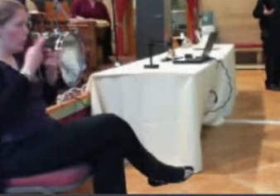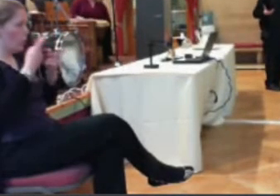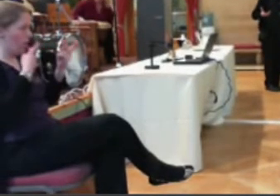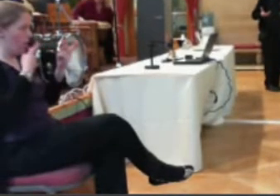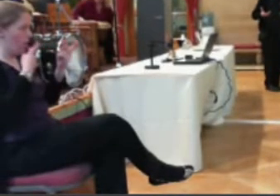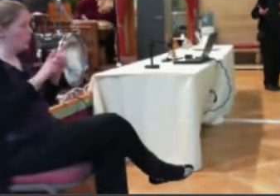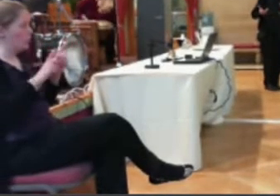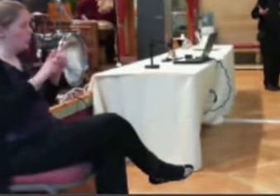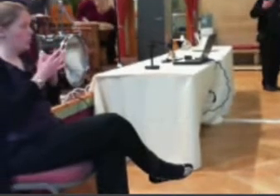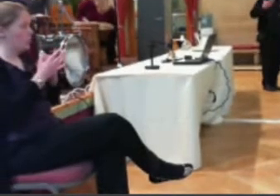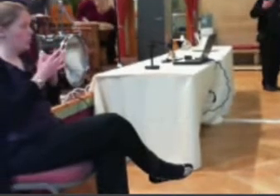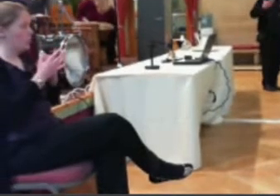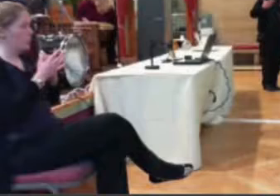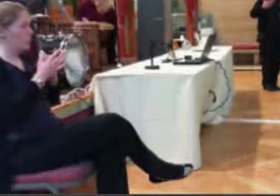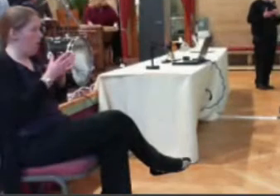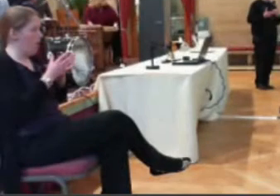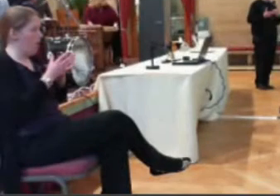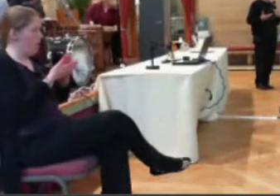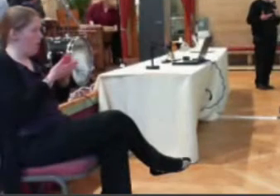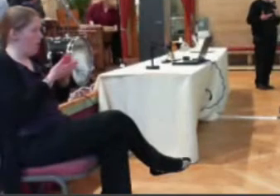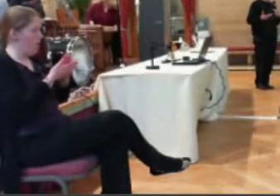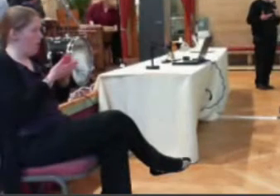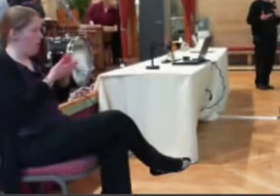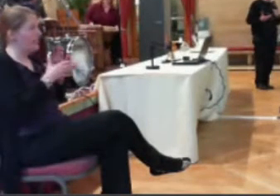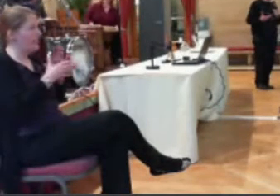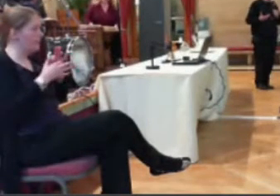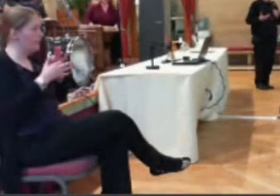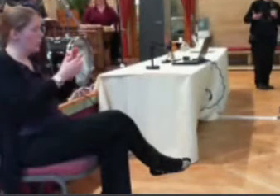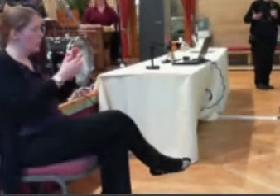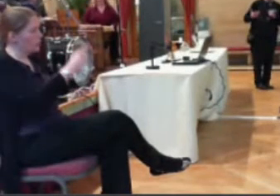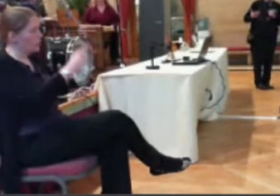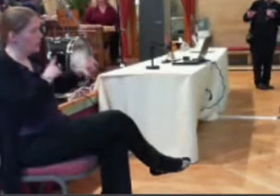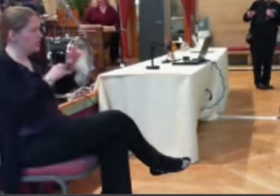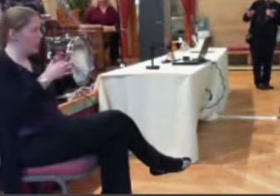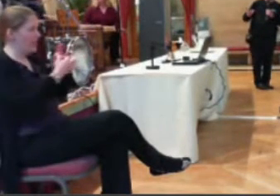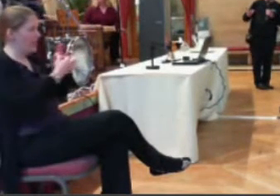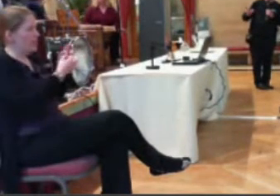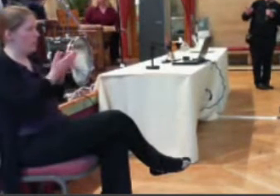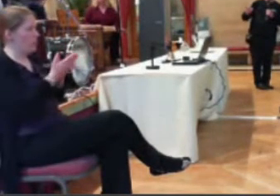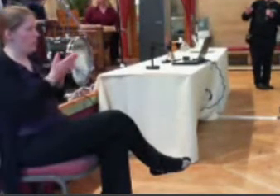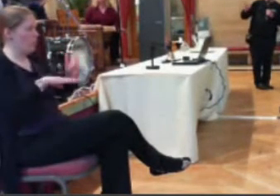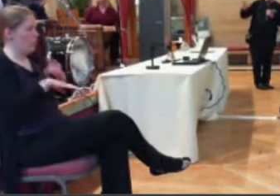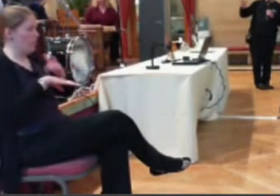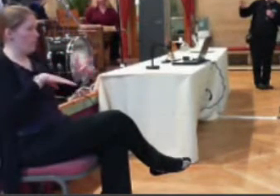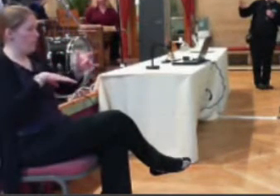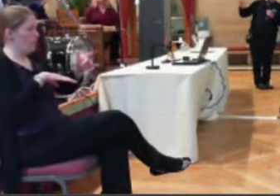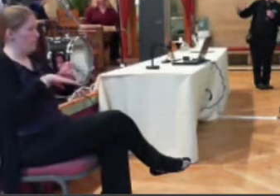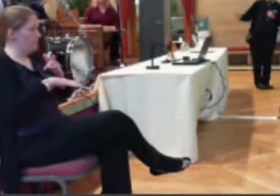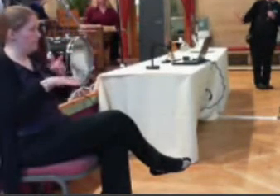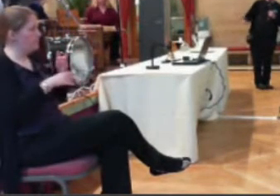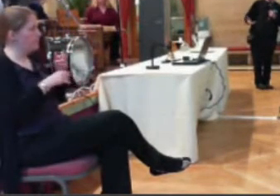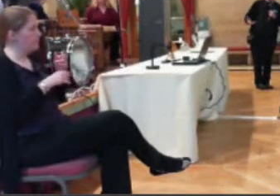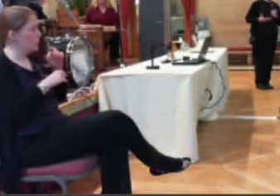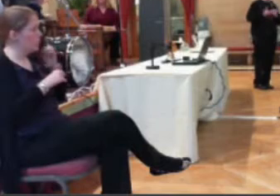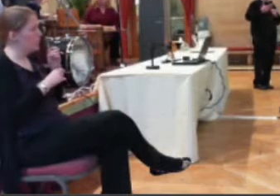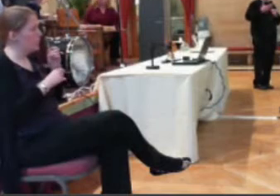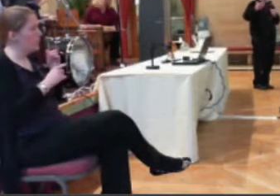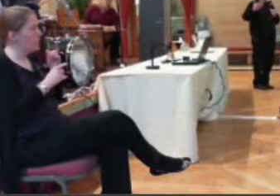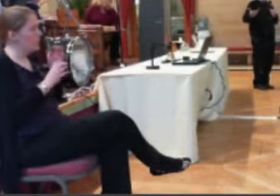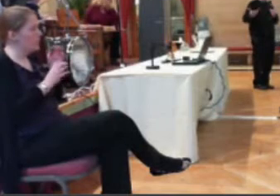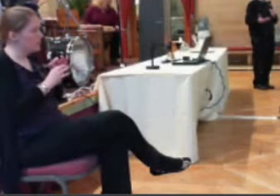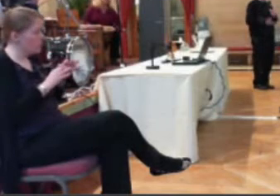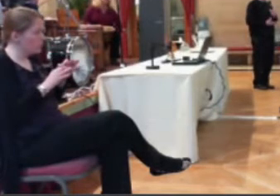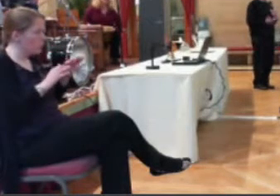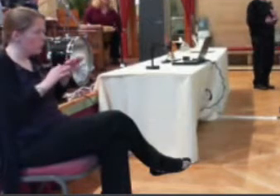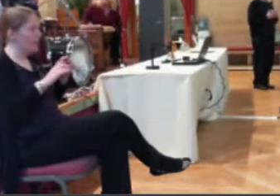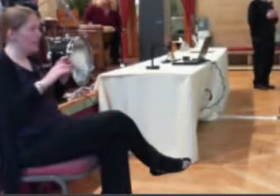Sumat, working with the Community Cohesion through Performing Arts. He is going to play very gently in